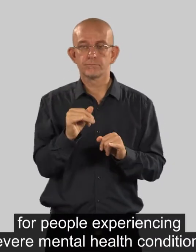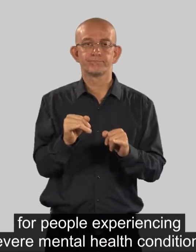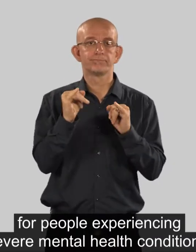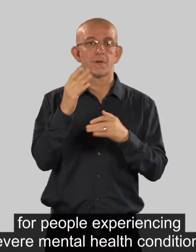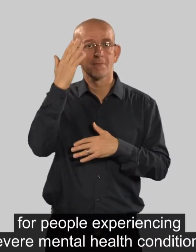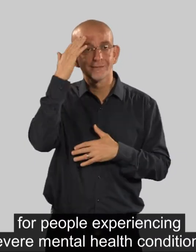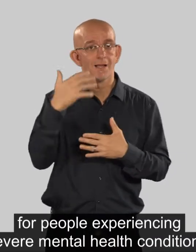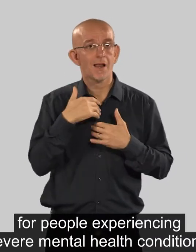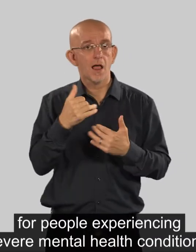health conditions.